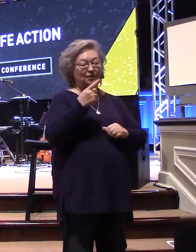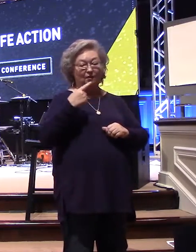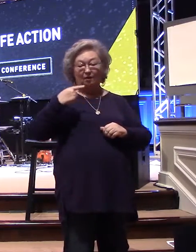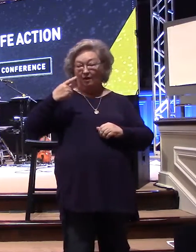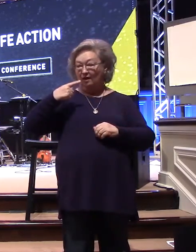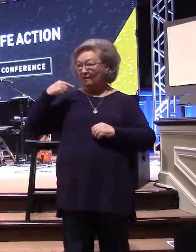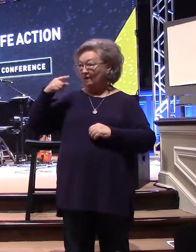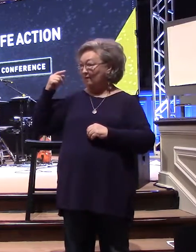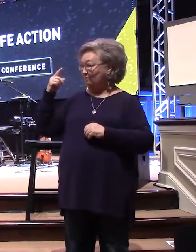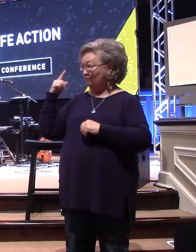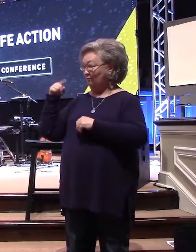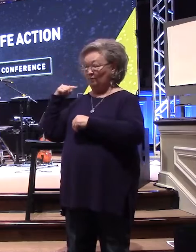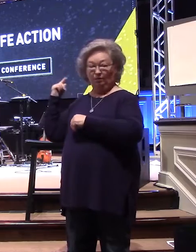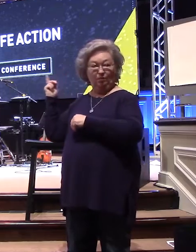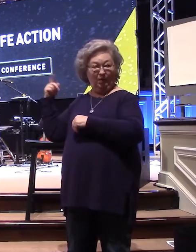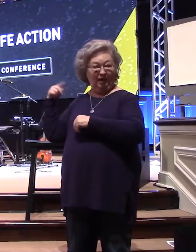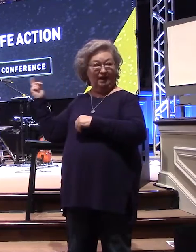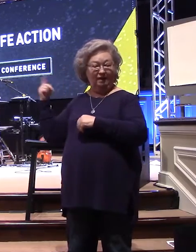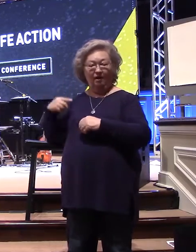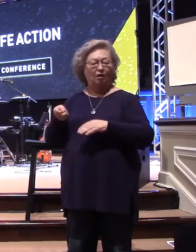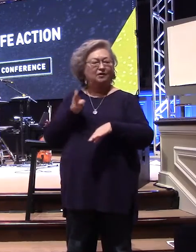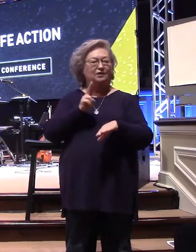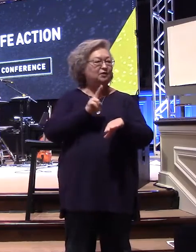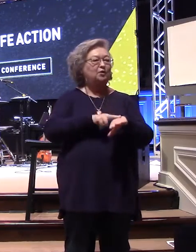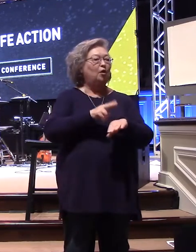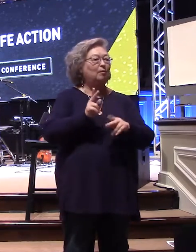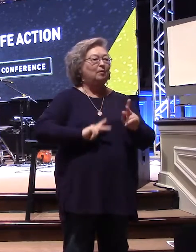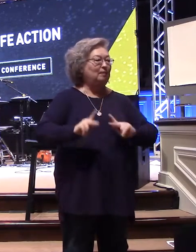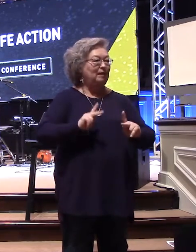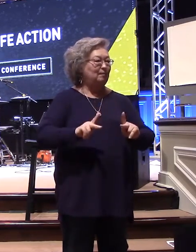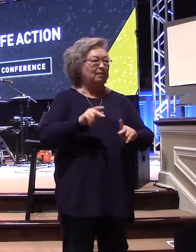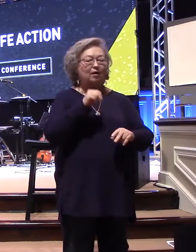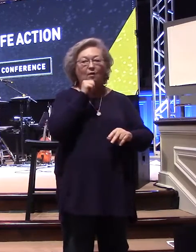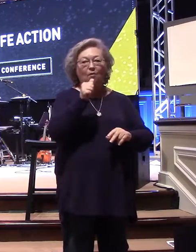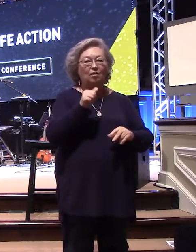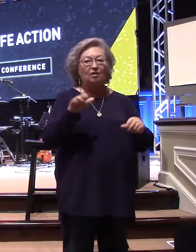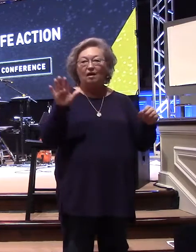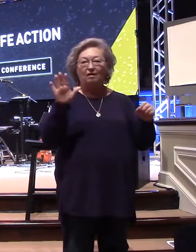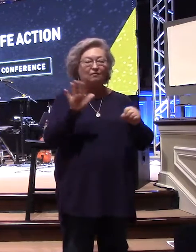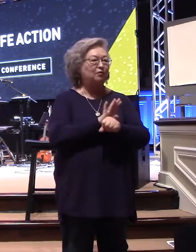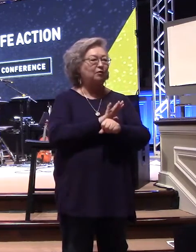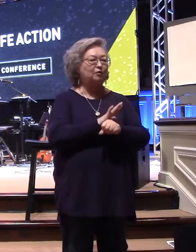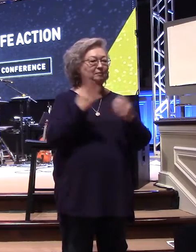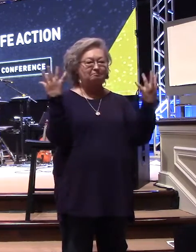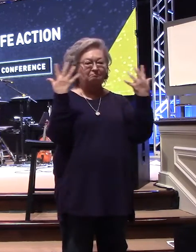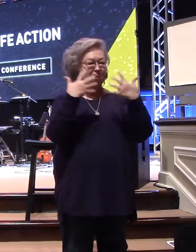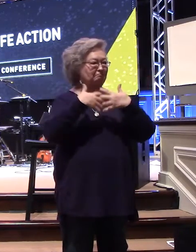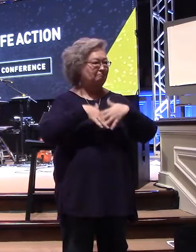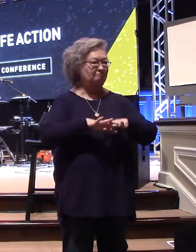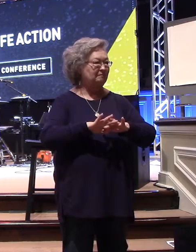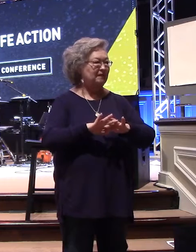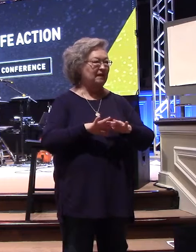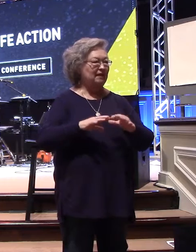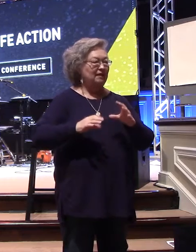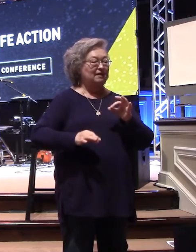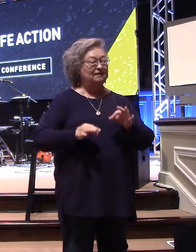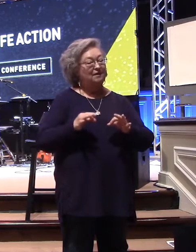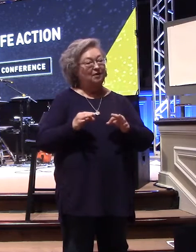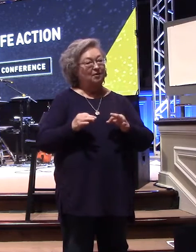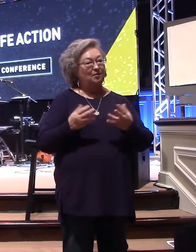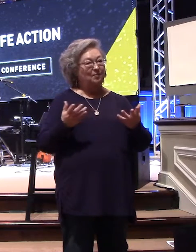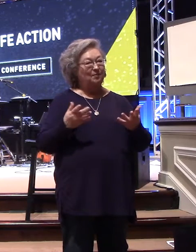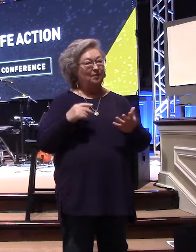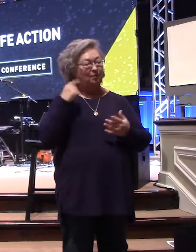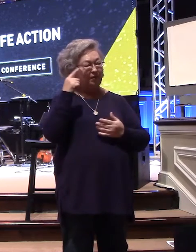people. We're learning as we go. We don't have this all together. Somebody asked me tonight. They said, "Did you get squeezed today?"